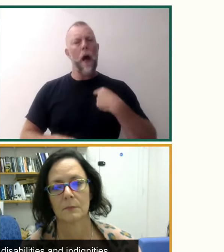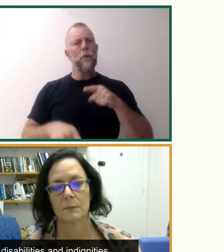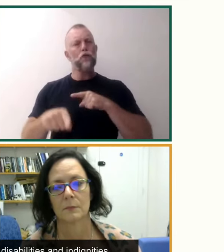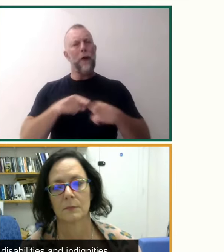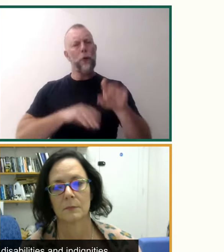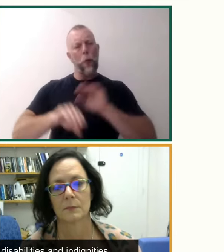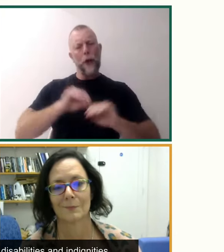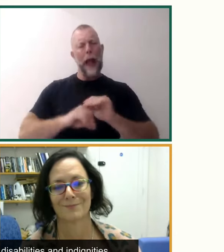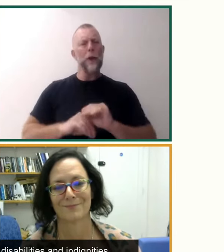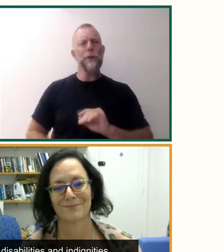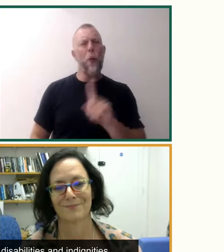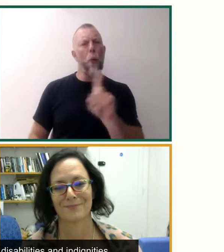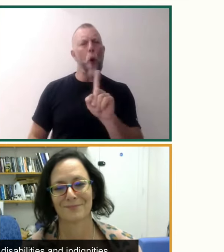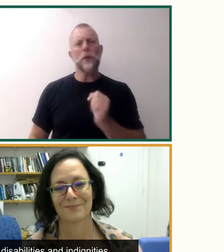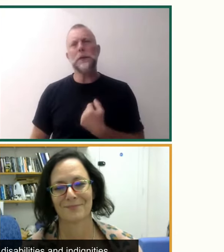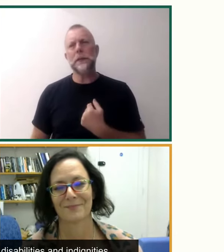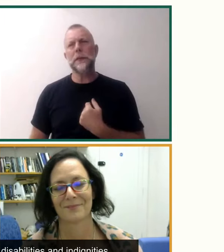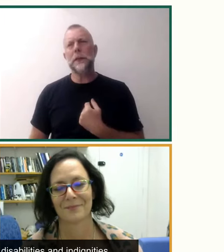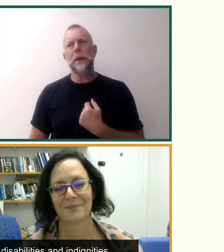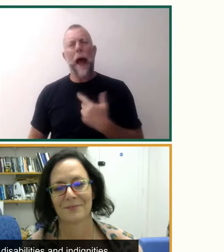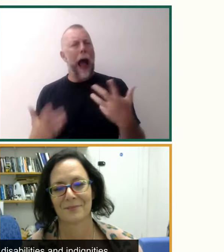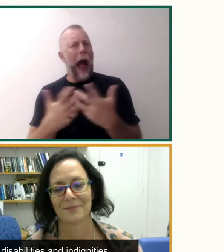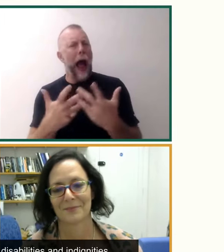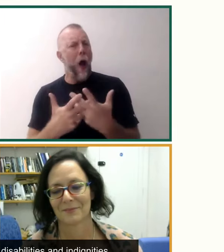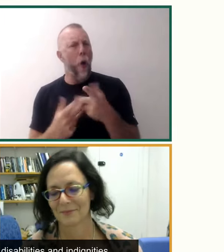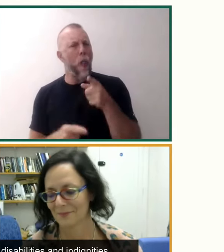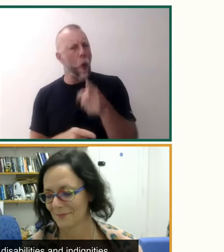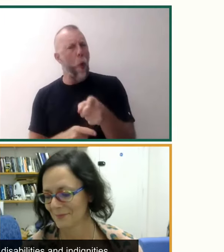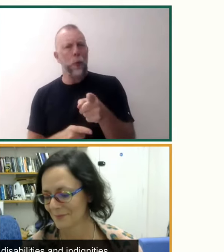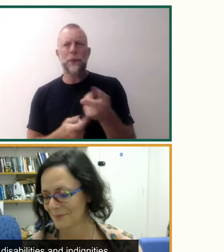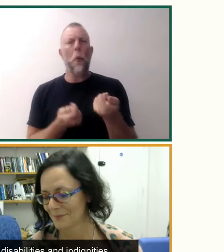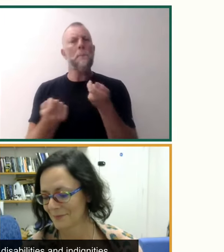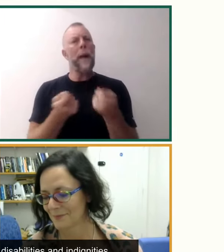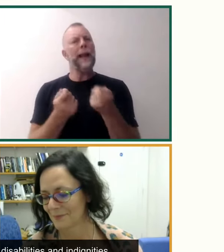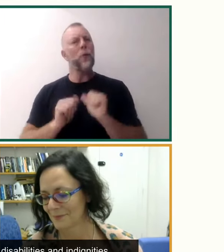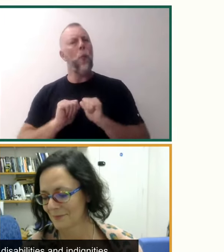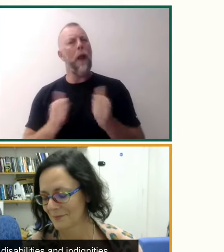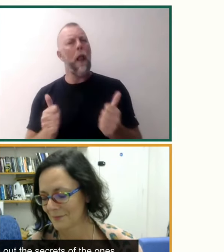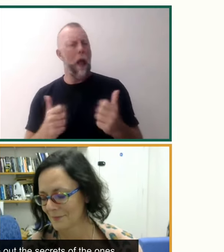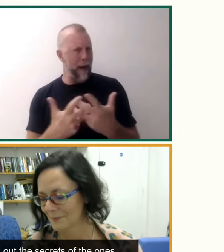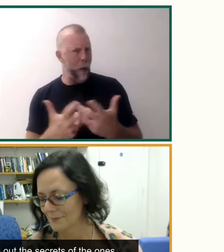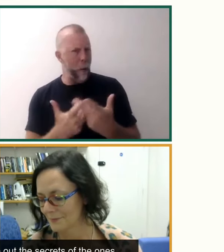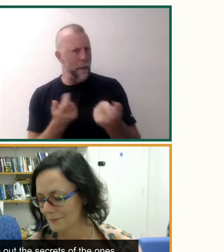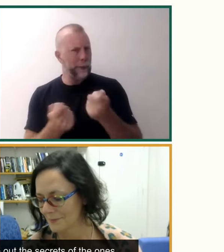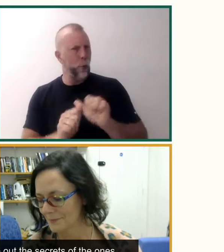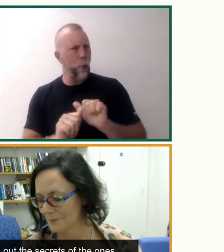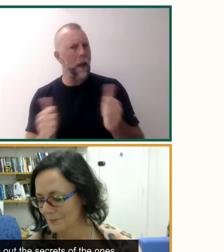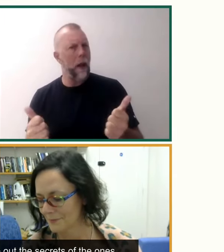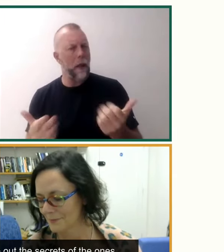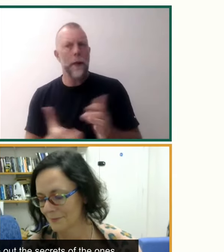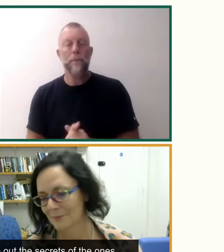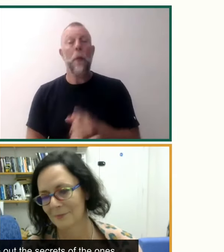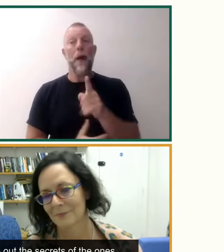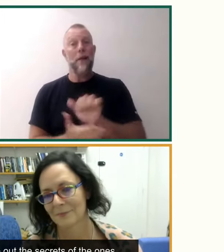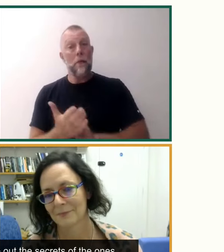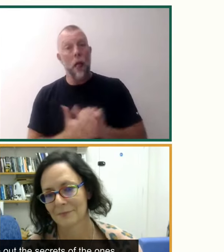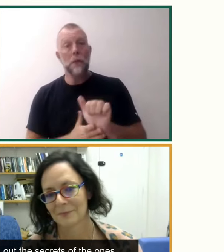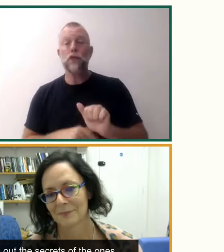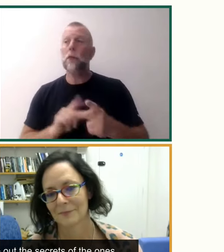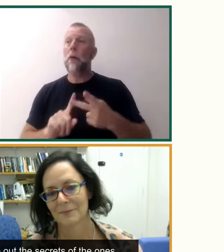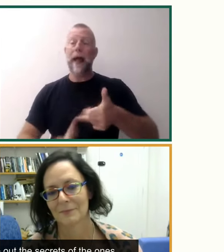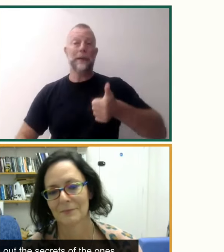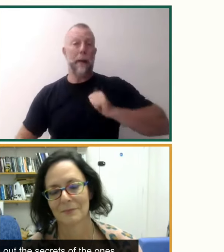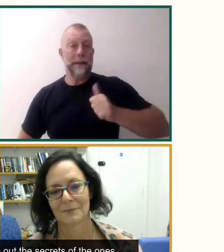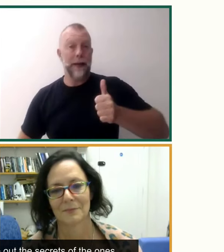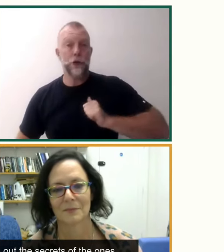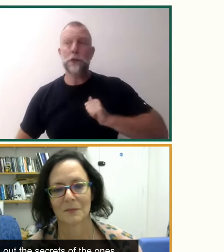out the secrets of the ones who seem to have managed to live well with illness. But yes, culture, expectations, the